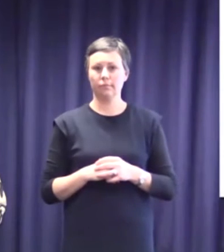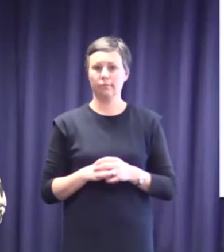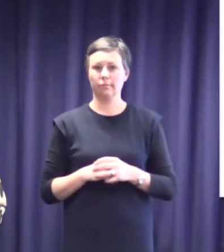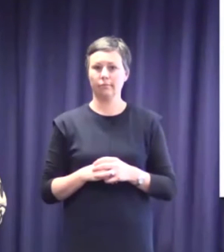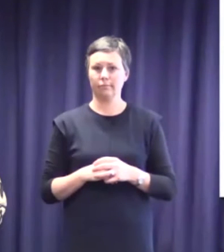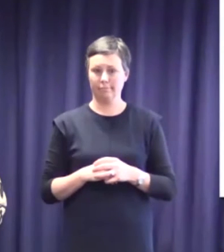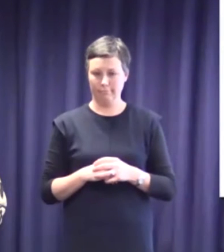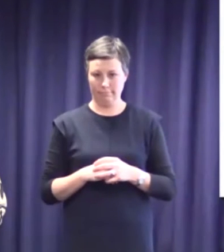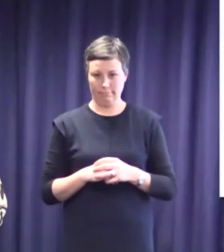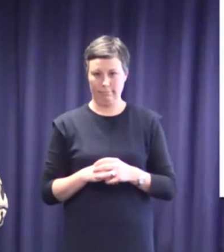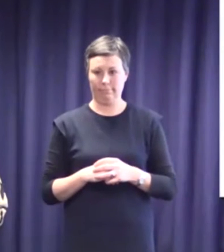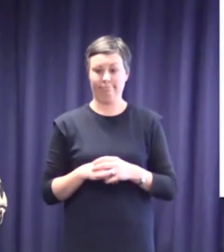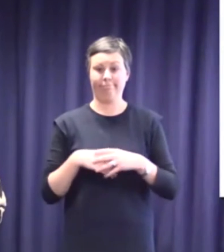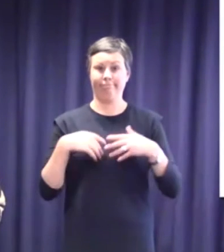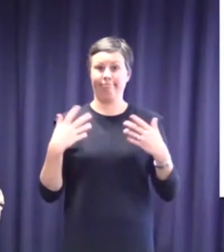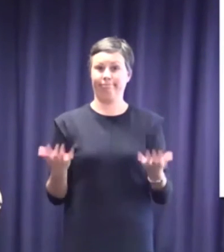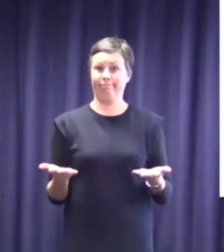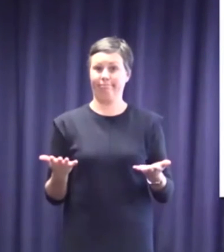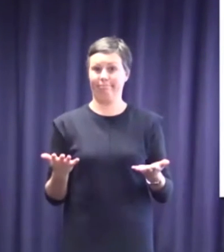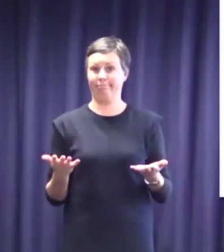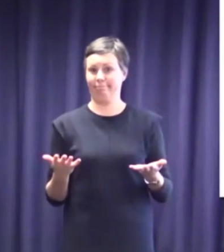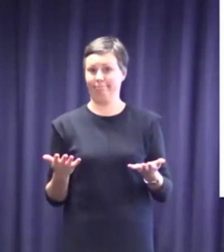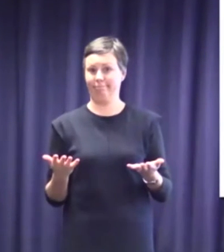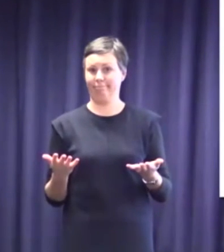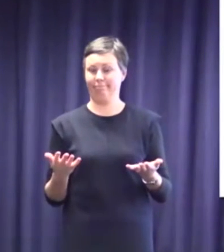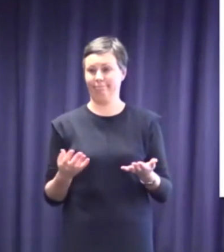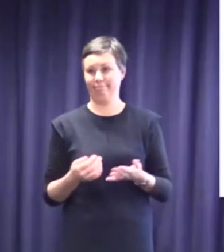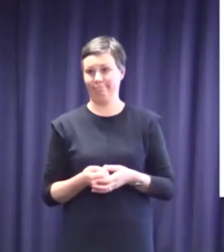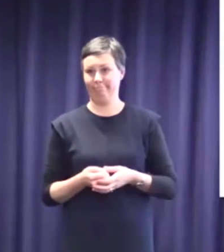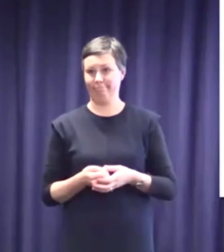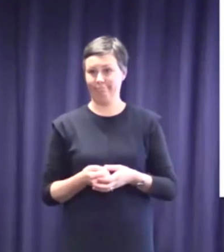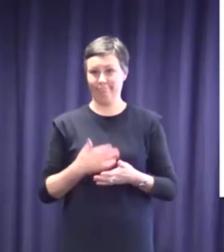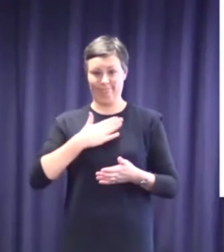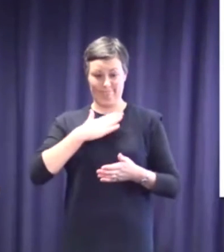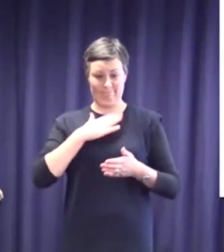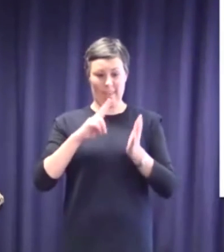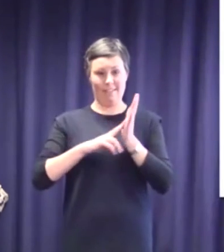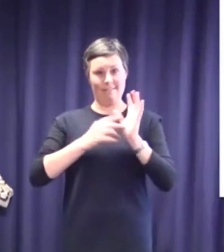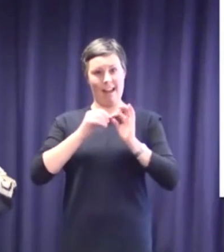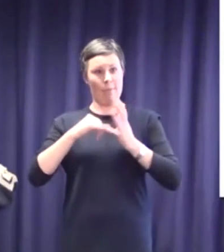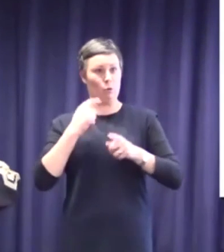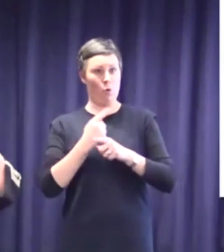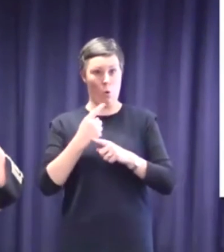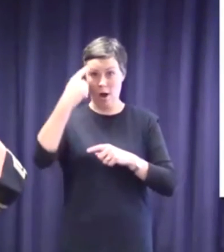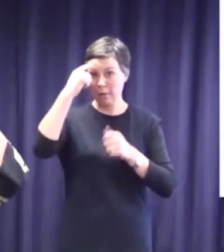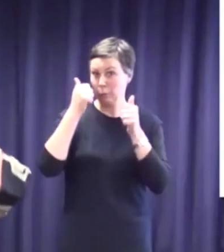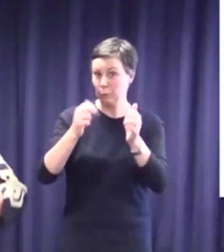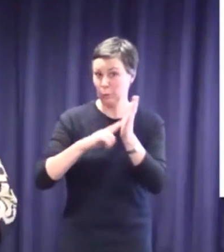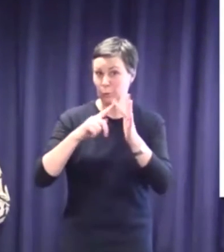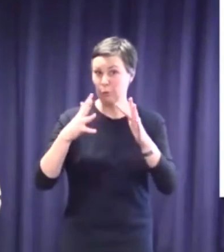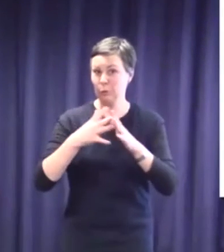to the NDIS. So I do want to say, from our perspective, that is really good news.